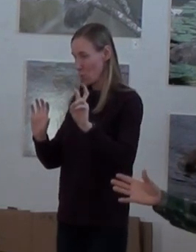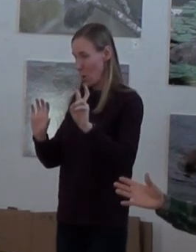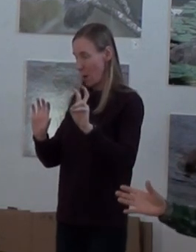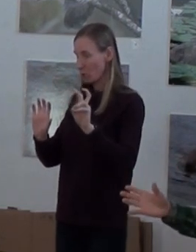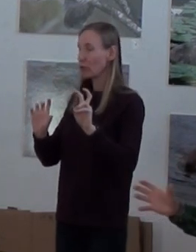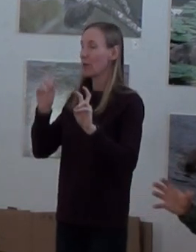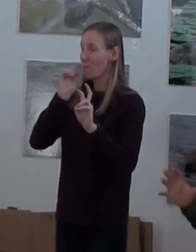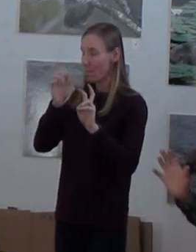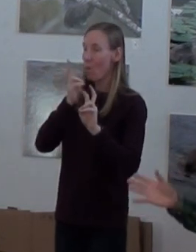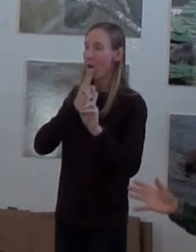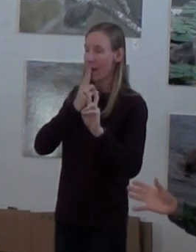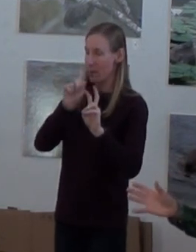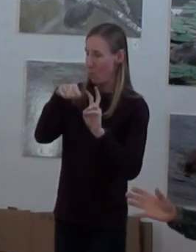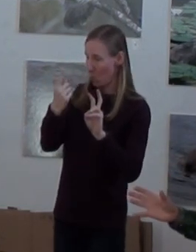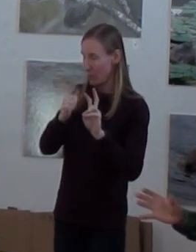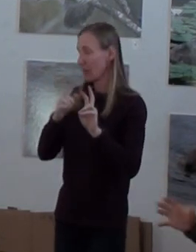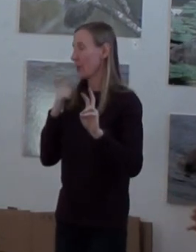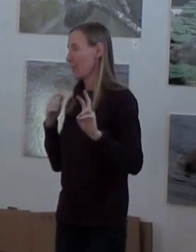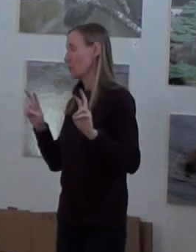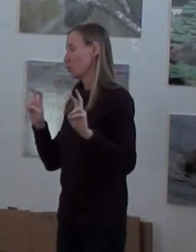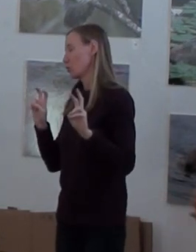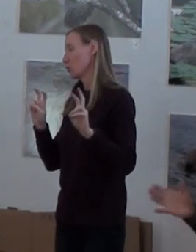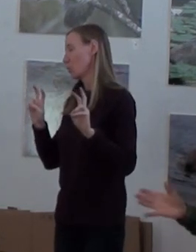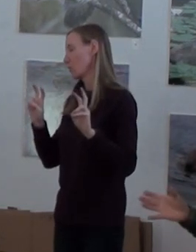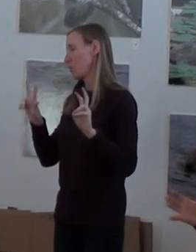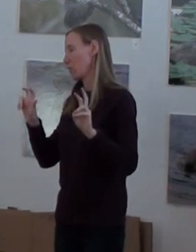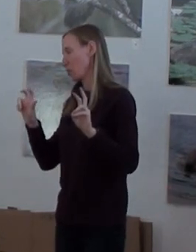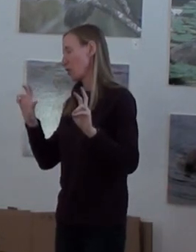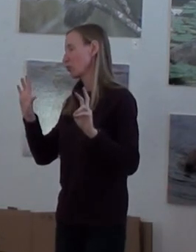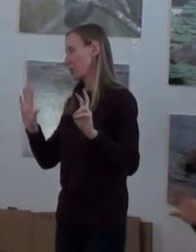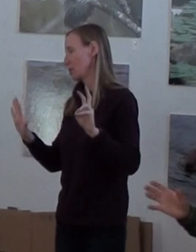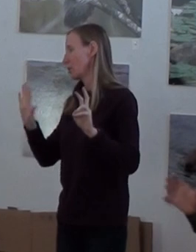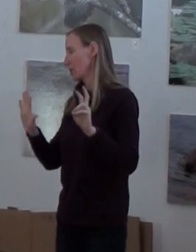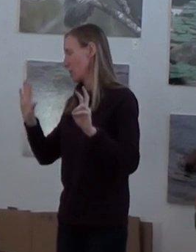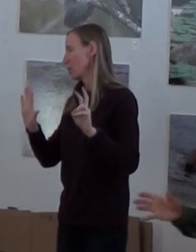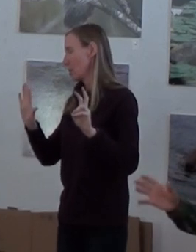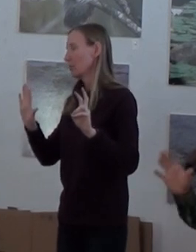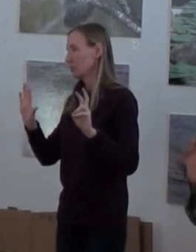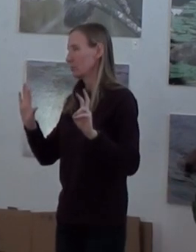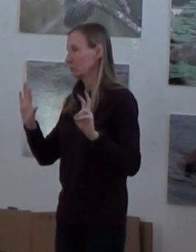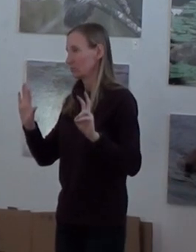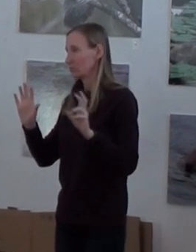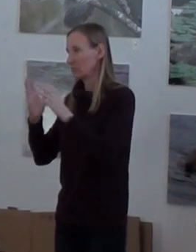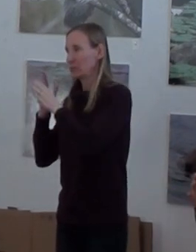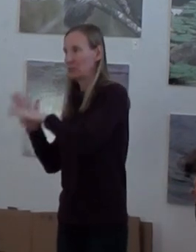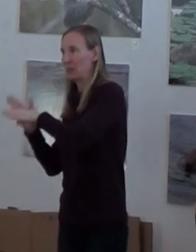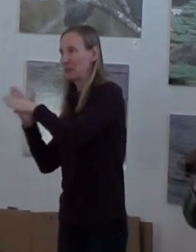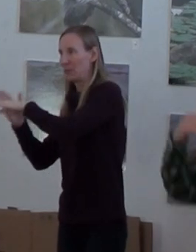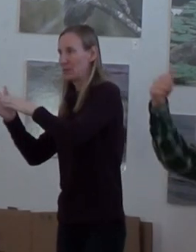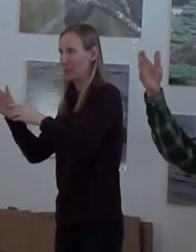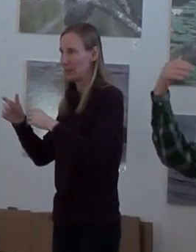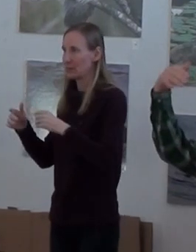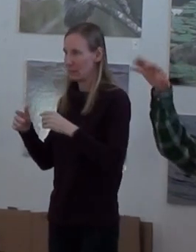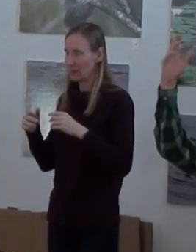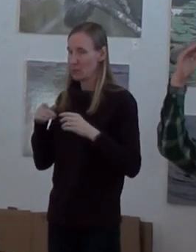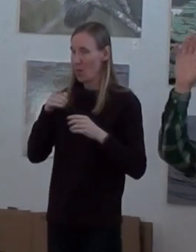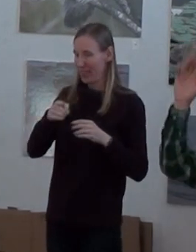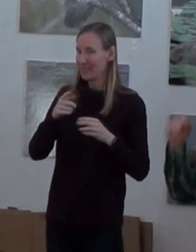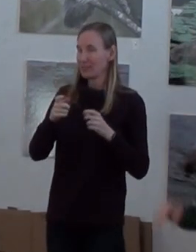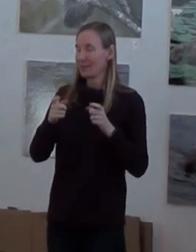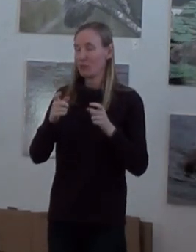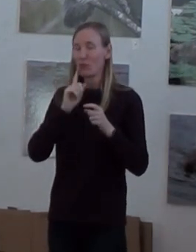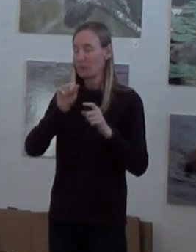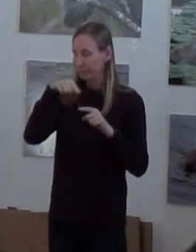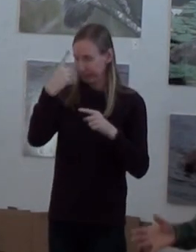of the apiary that I use to make honey with, so then I have a scheme where I just can manipulate, I can manage them to make, you know, just to stay ahead and super them up with